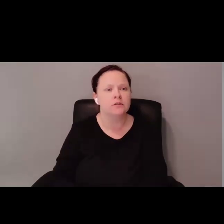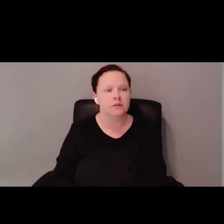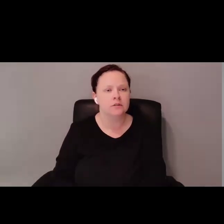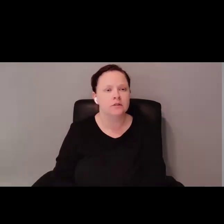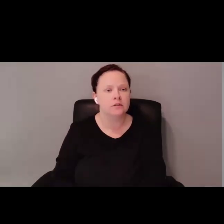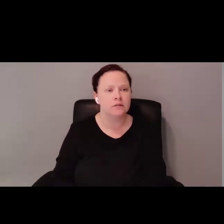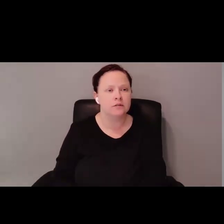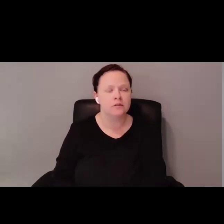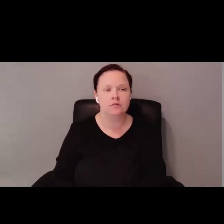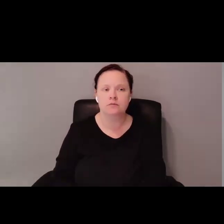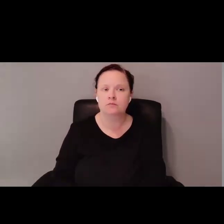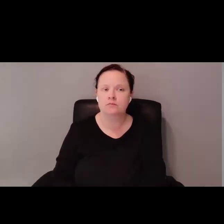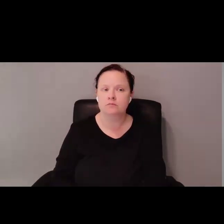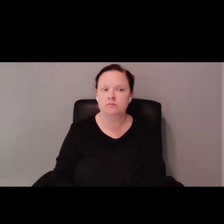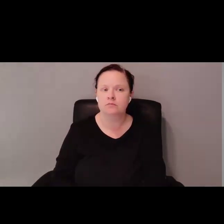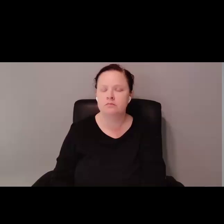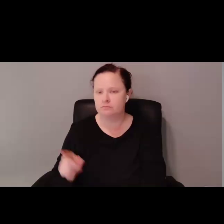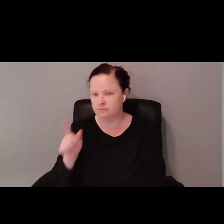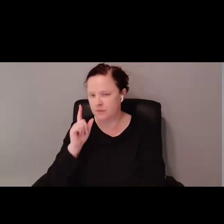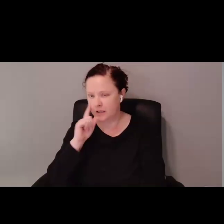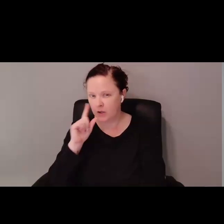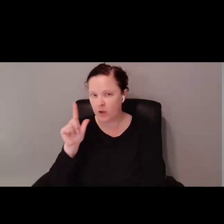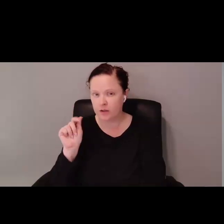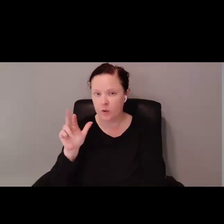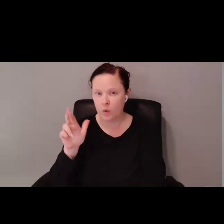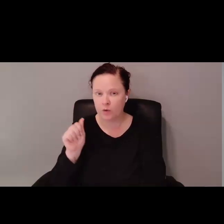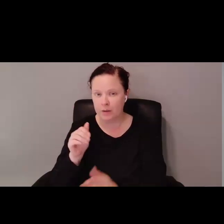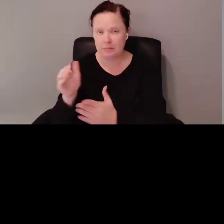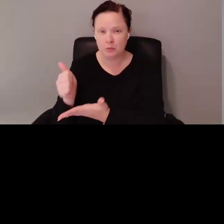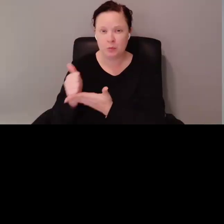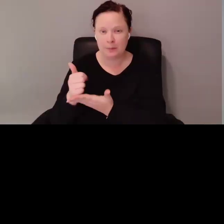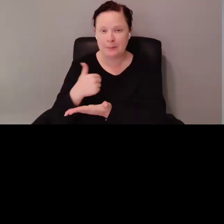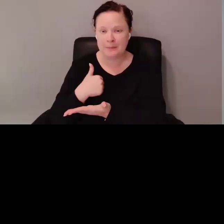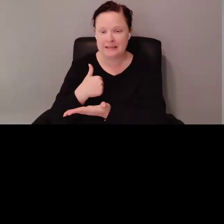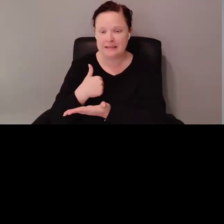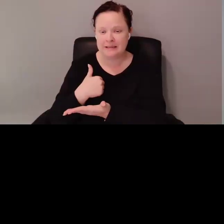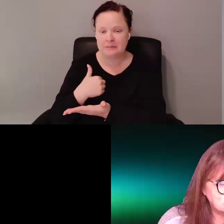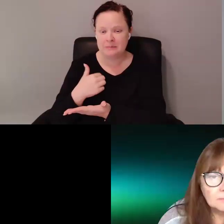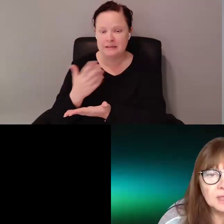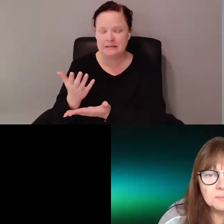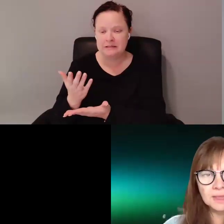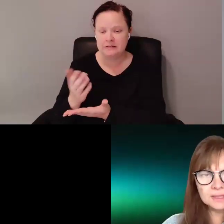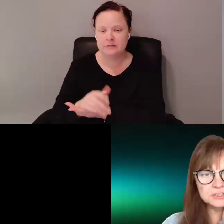Yeah, so I was thinking that Laura was going to be helping with that. But